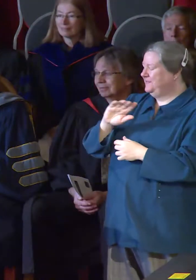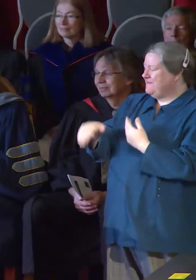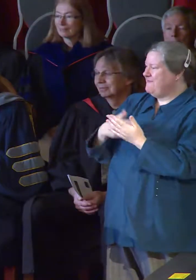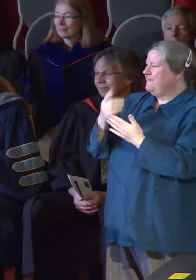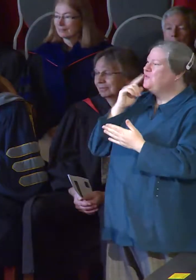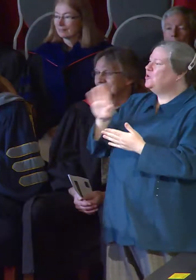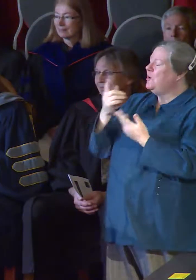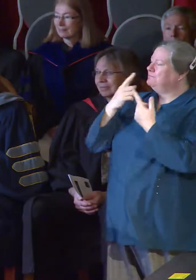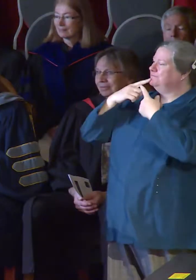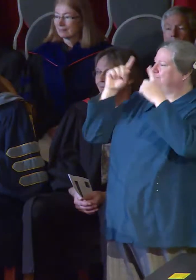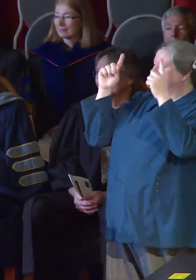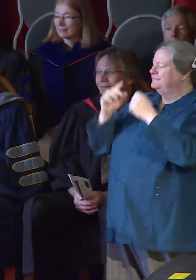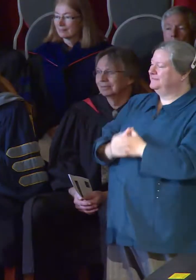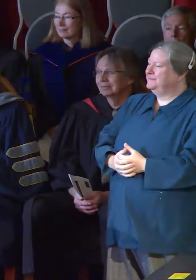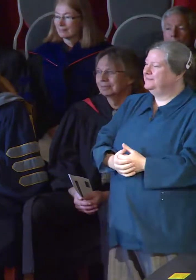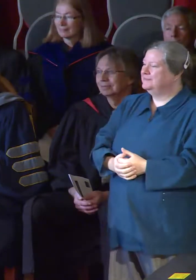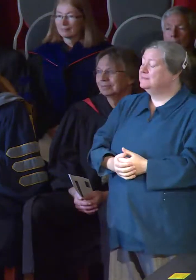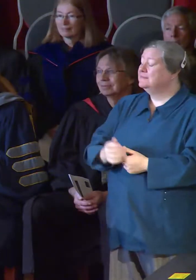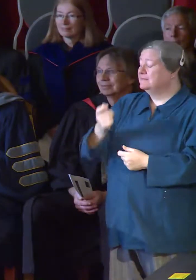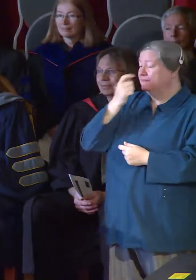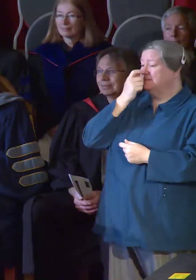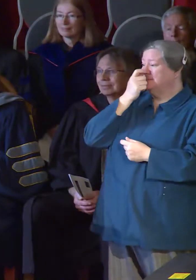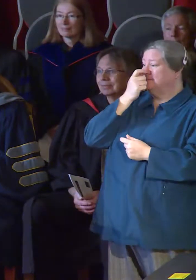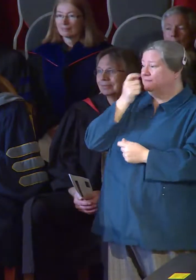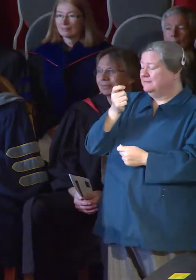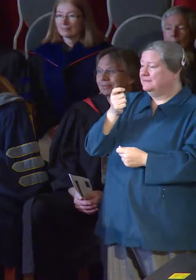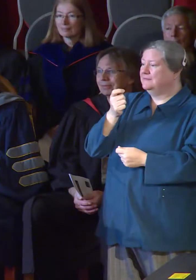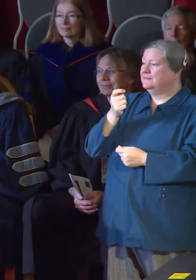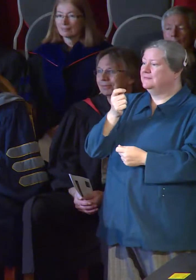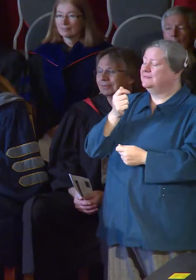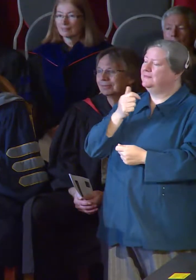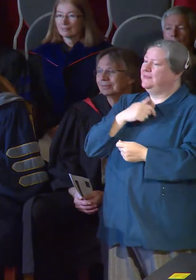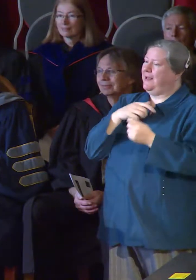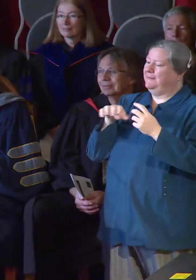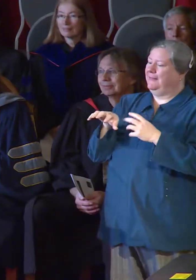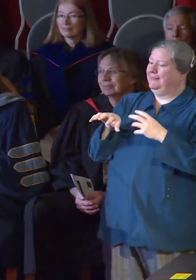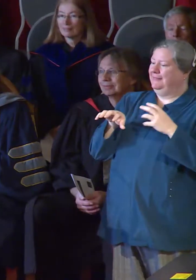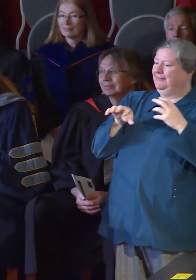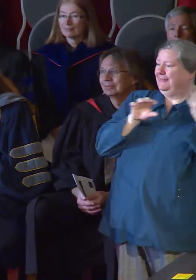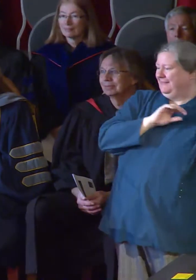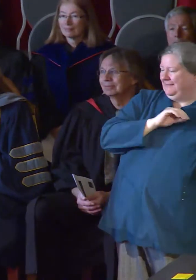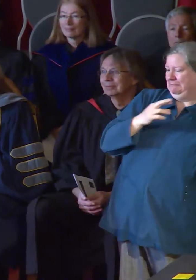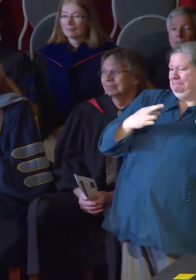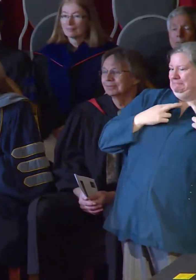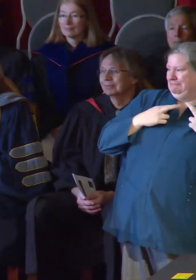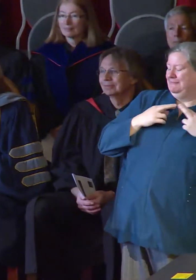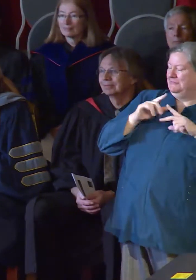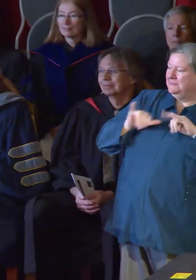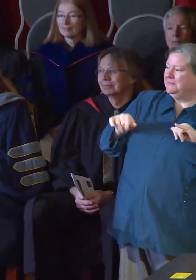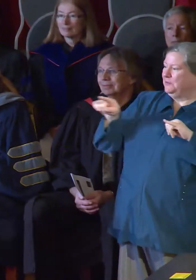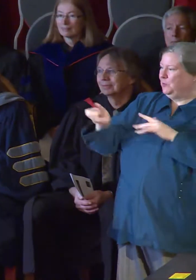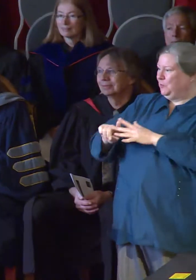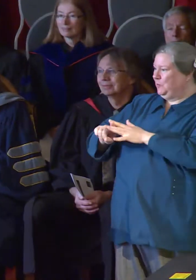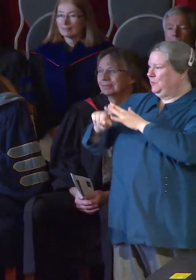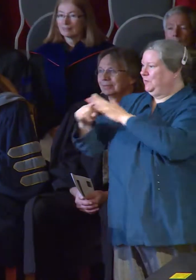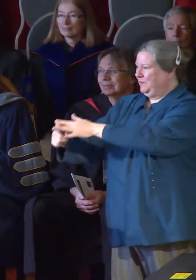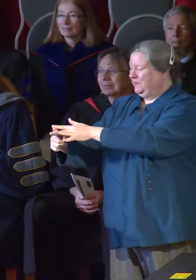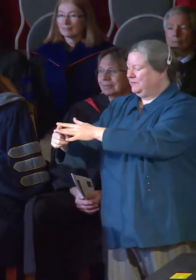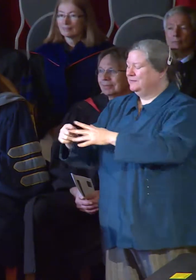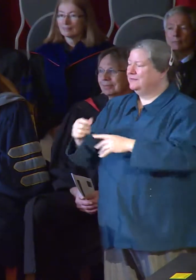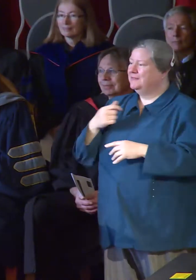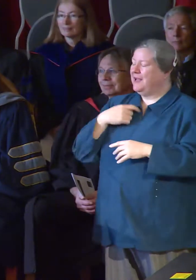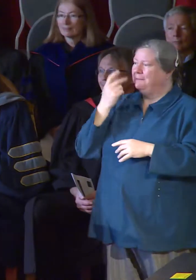achievement. Interestingly, I'm just sort of leaving the stage while you're arriving at the stage. I'm looking